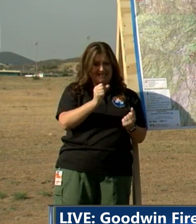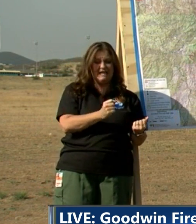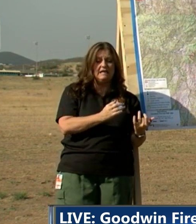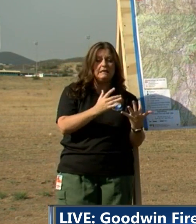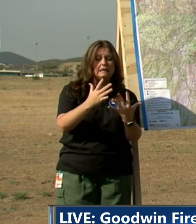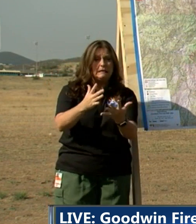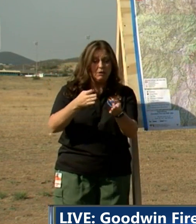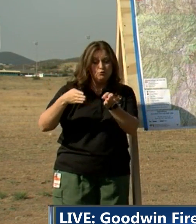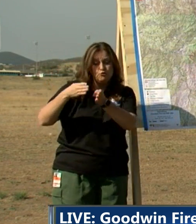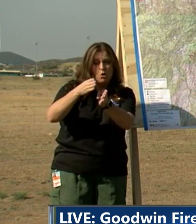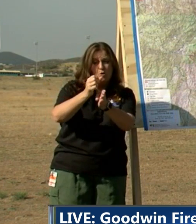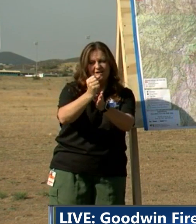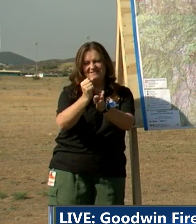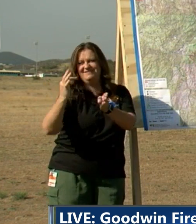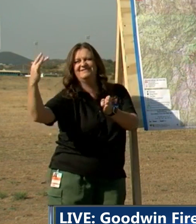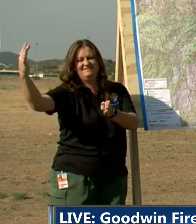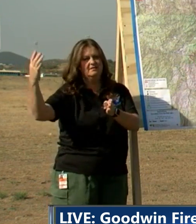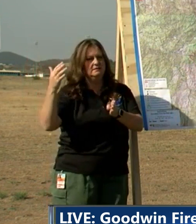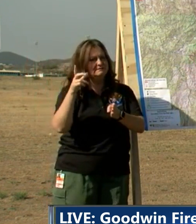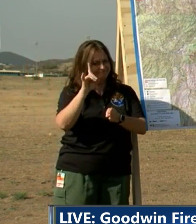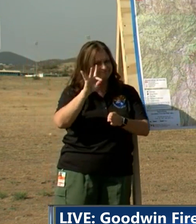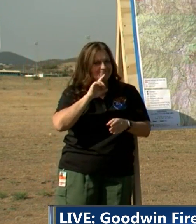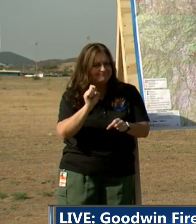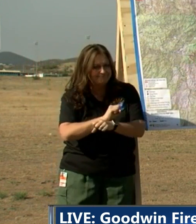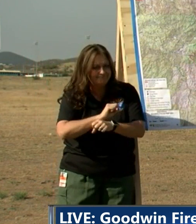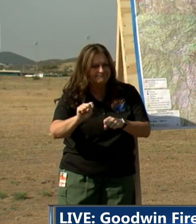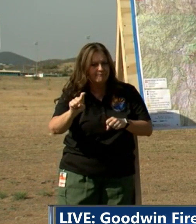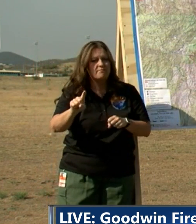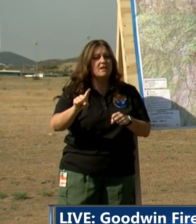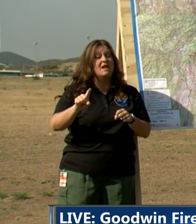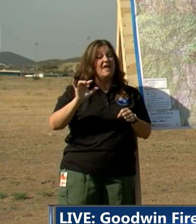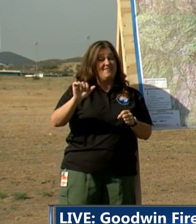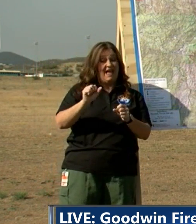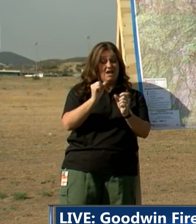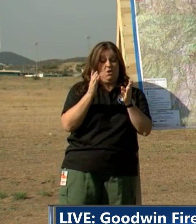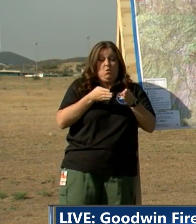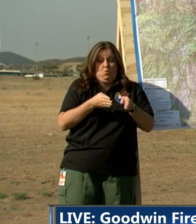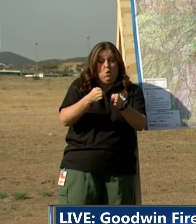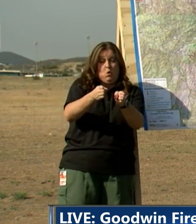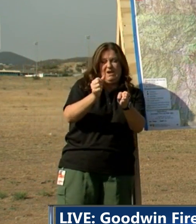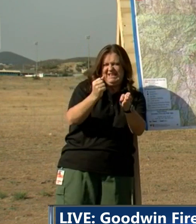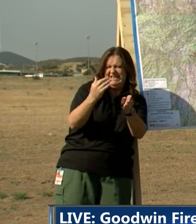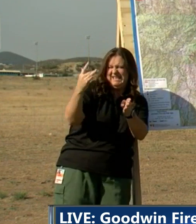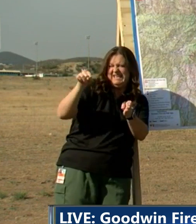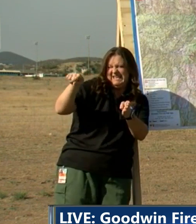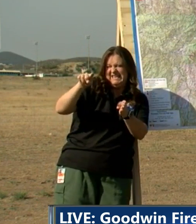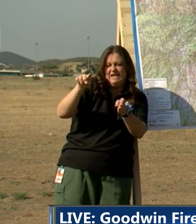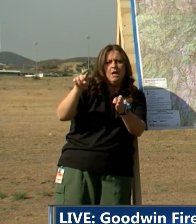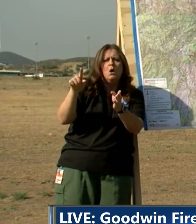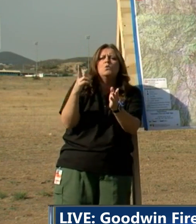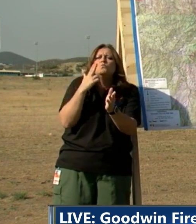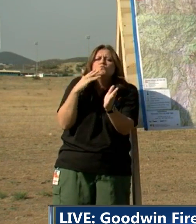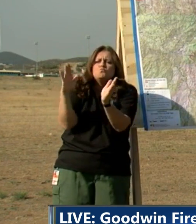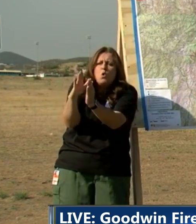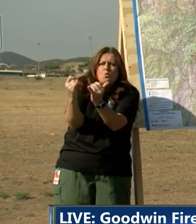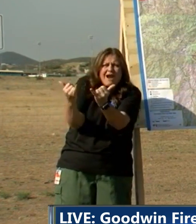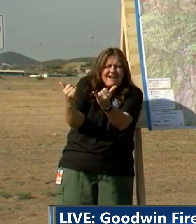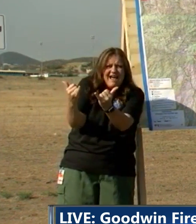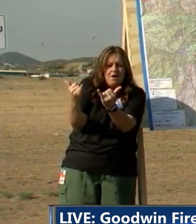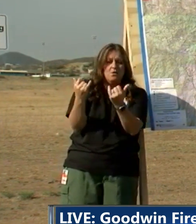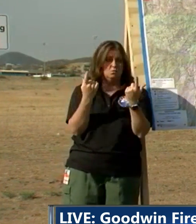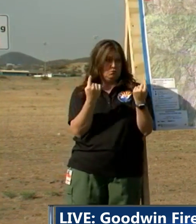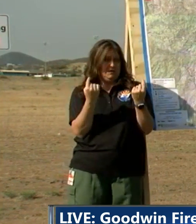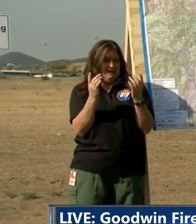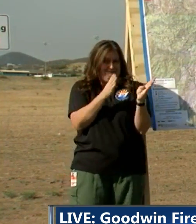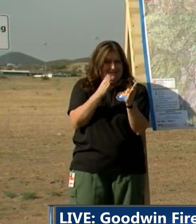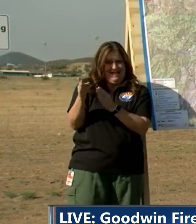road. That spot that went over the road is a concern for us, but it's very little fire activity on it. So the plan today